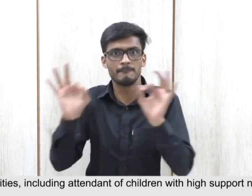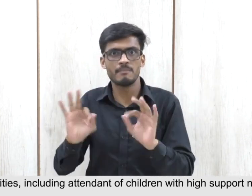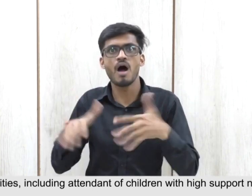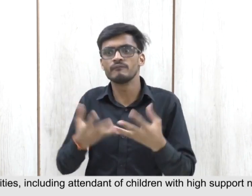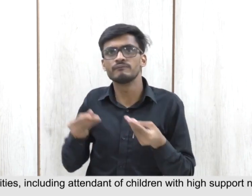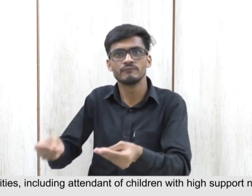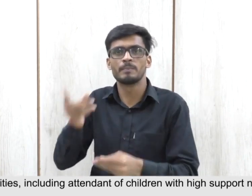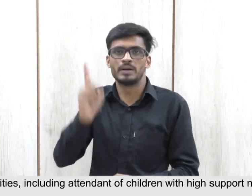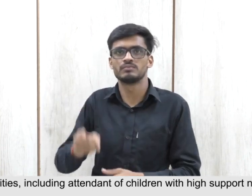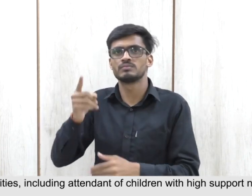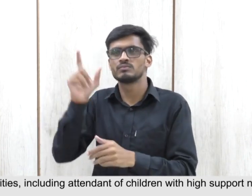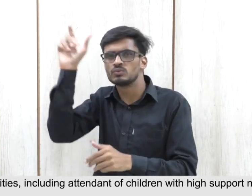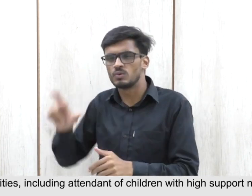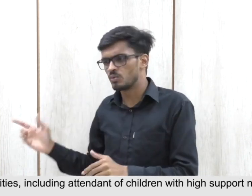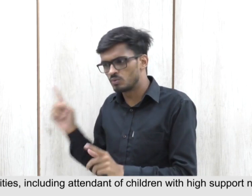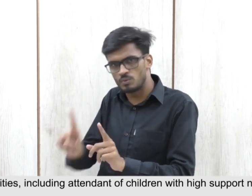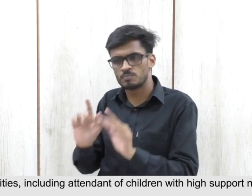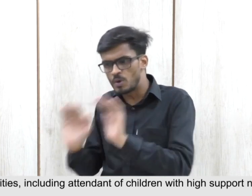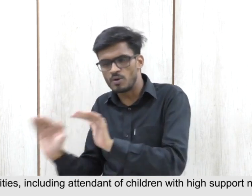children with high support needs.